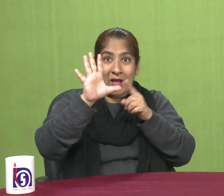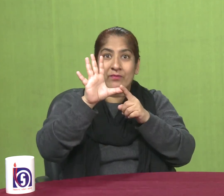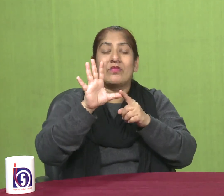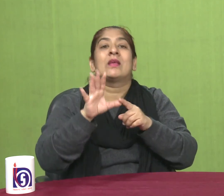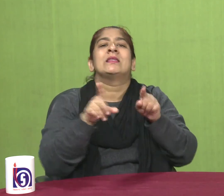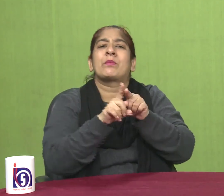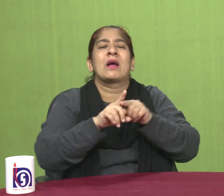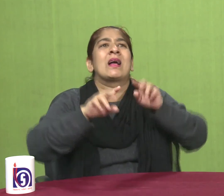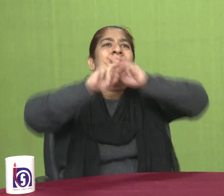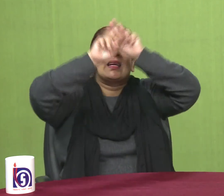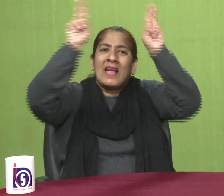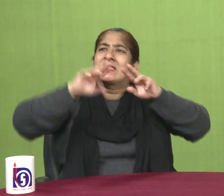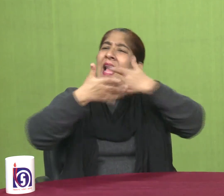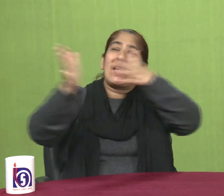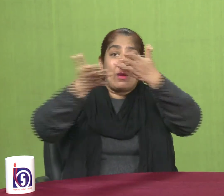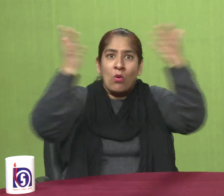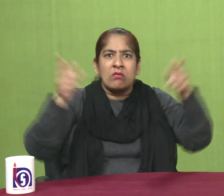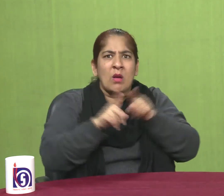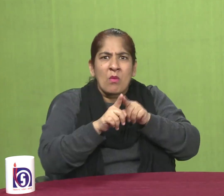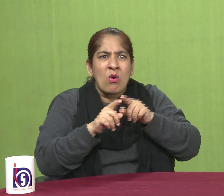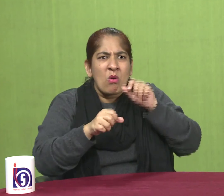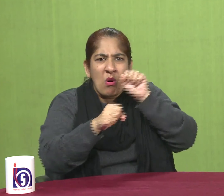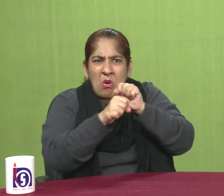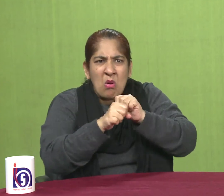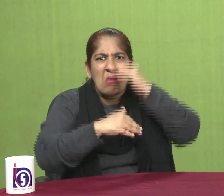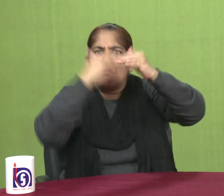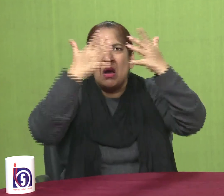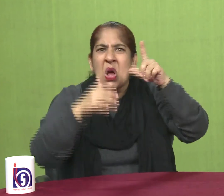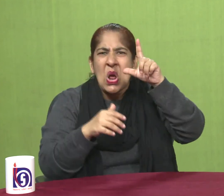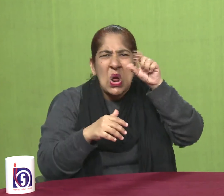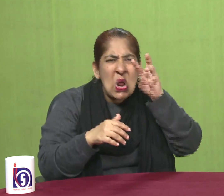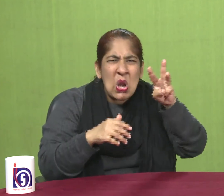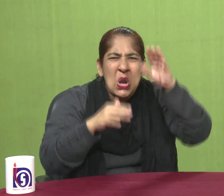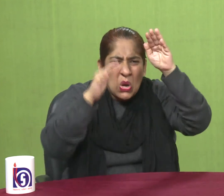Fifth is help low developed countries to progress